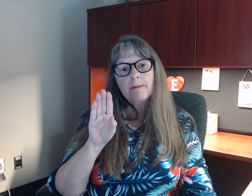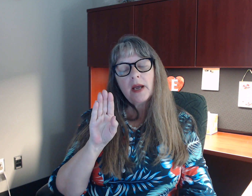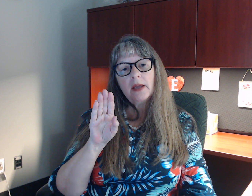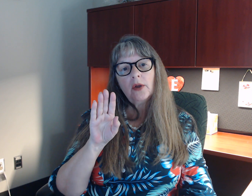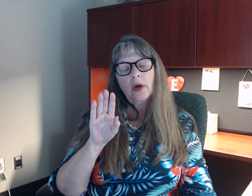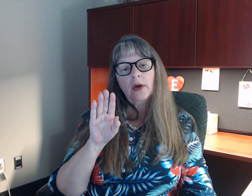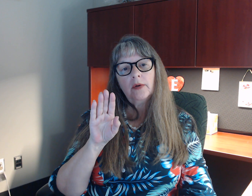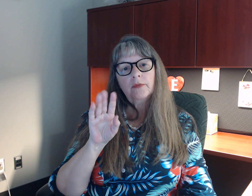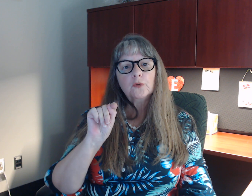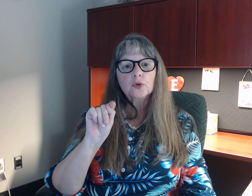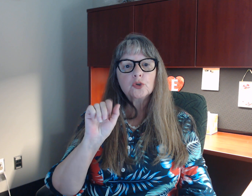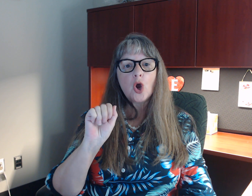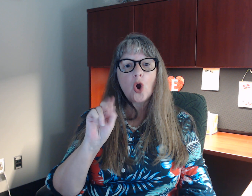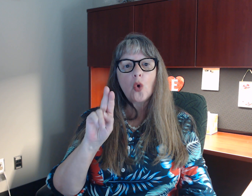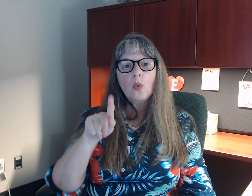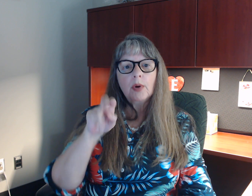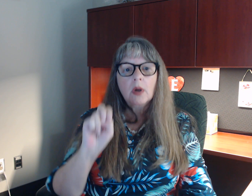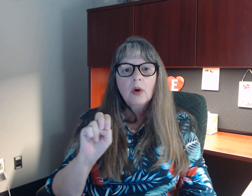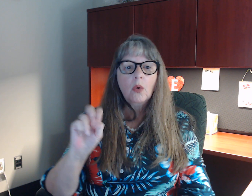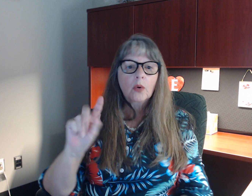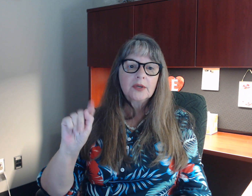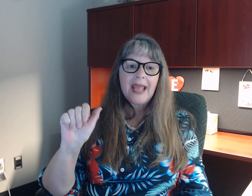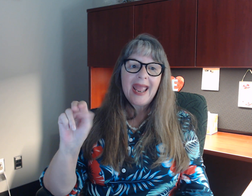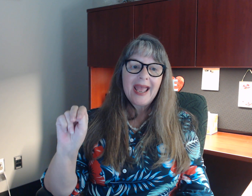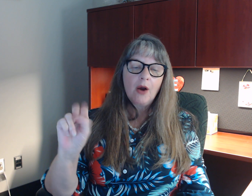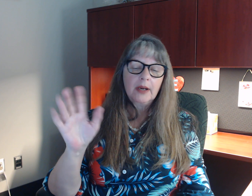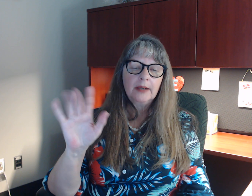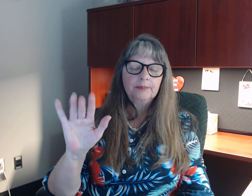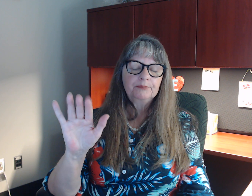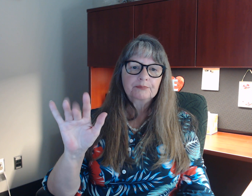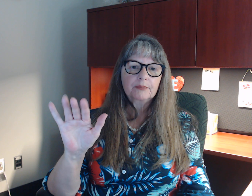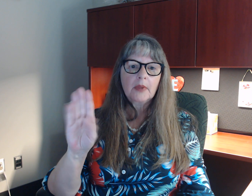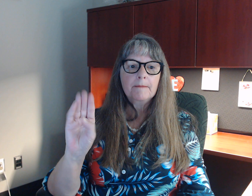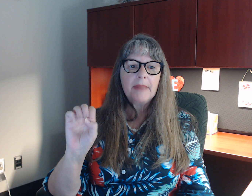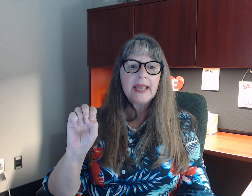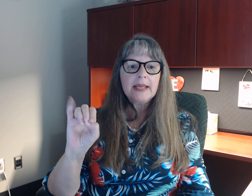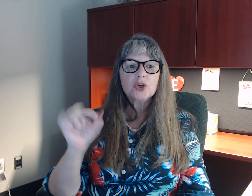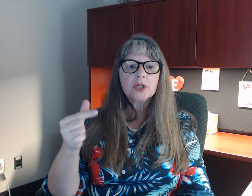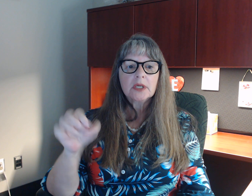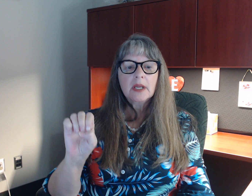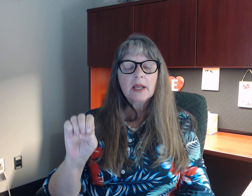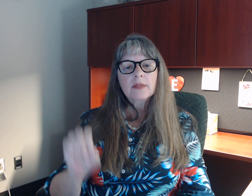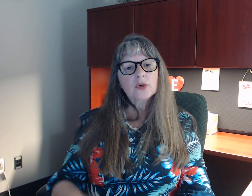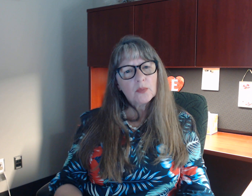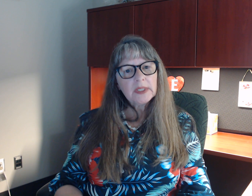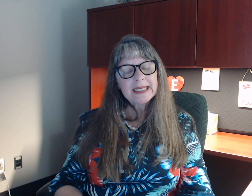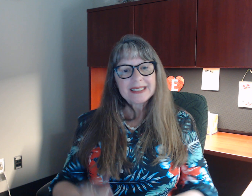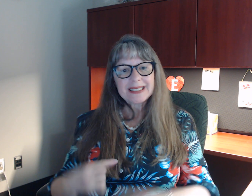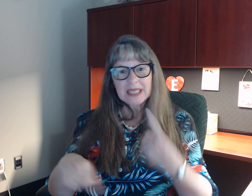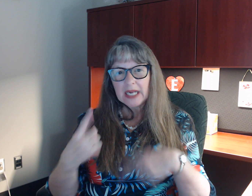but for taupe or tan or beige, there's not really a sign for